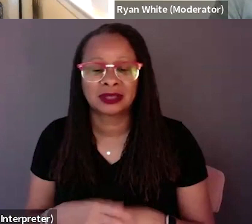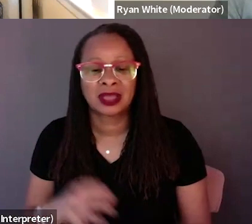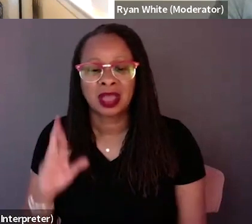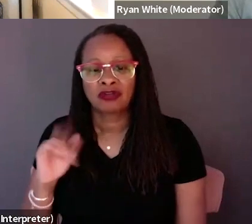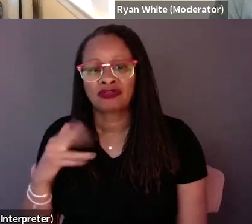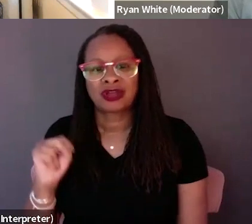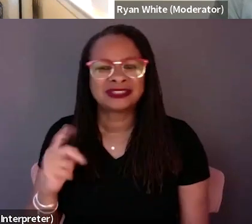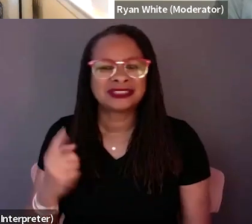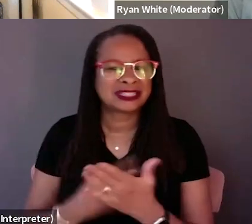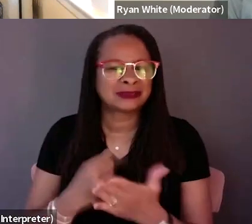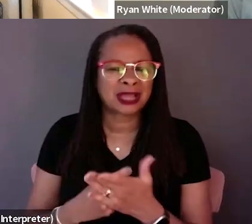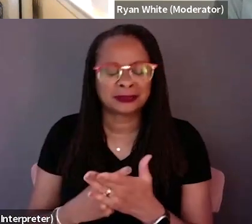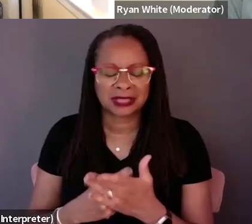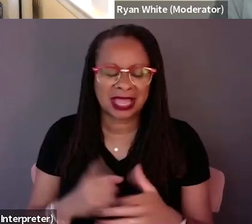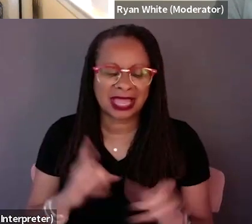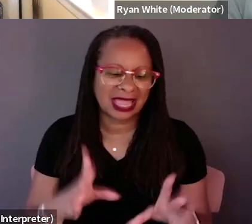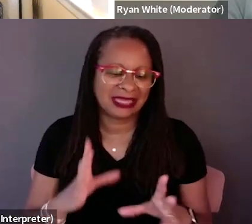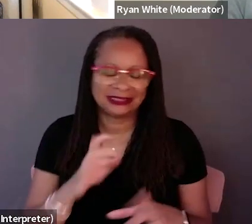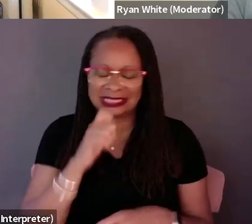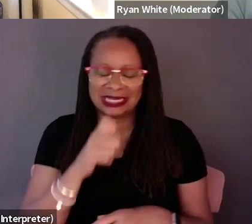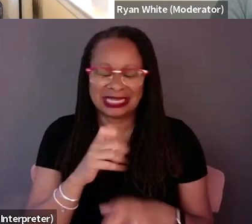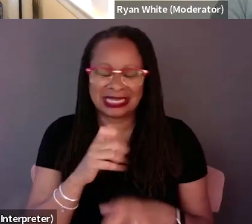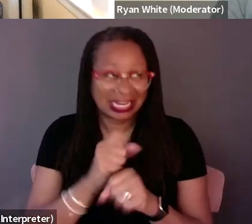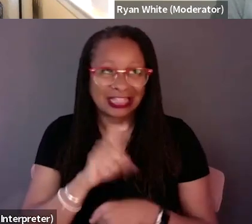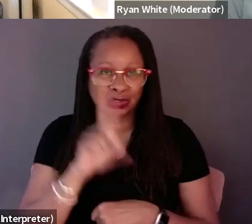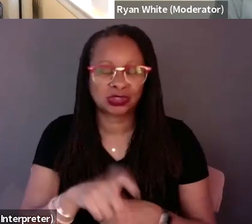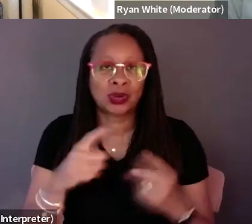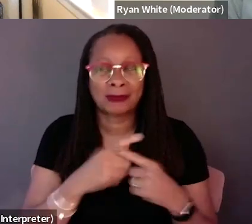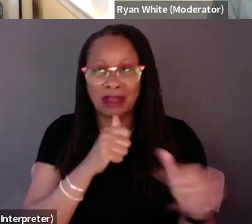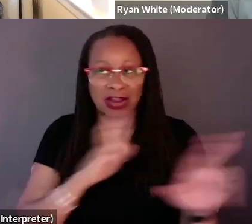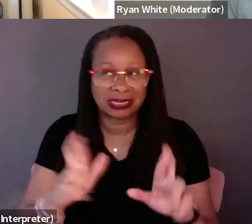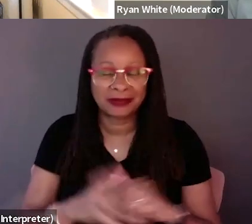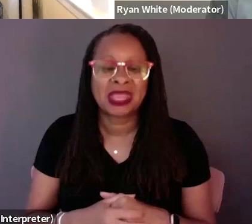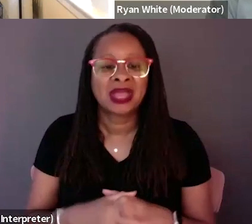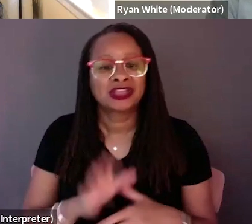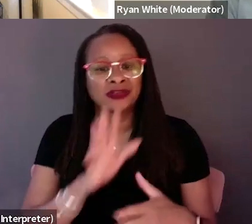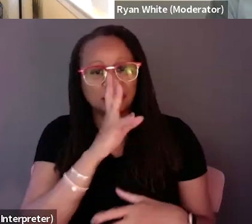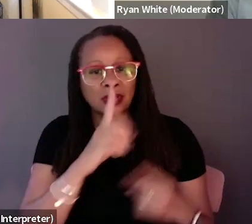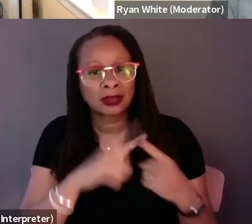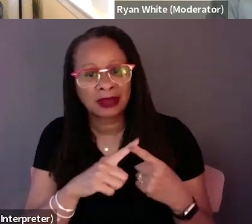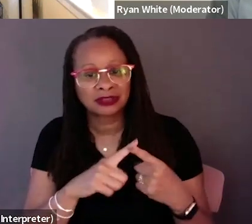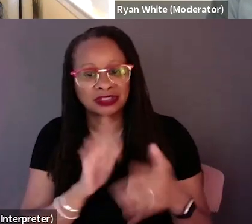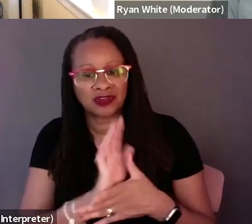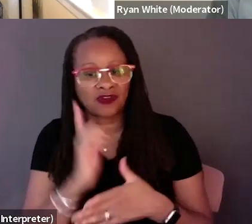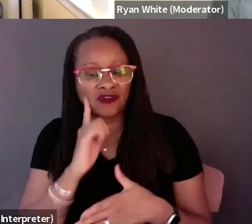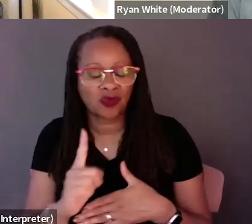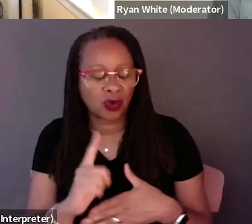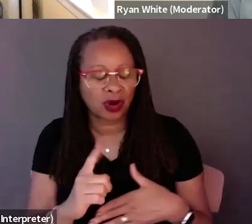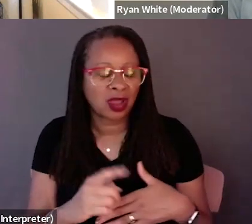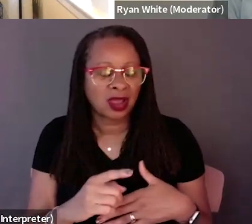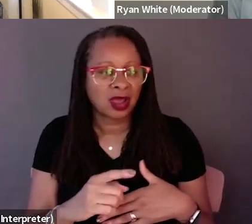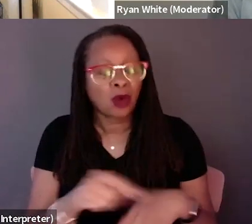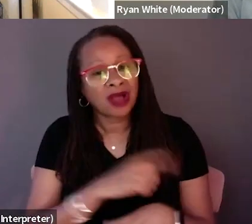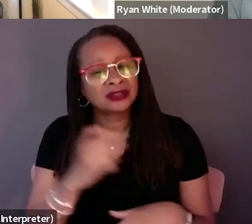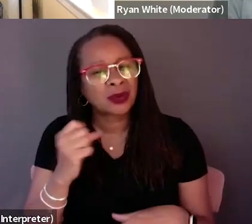Sometimes I hate getting this question when I'm not prepared for it, but you've been talking about this film for a while, so I bet you have an answer, because I always think it's an interesting